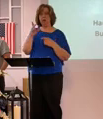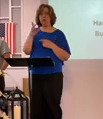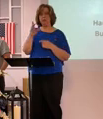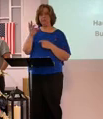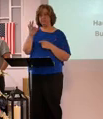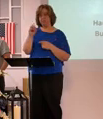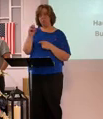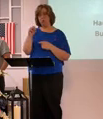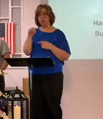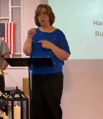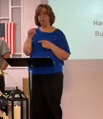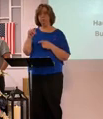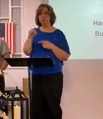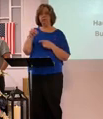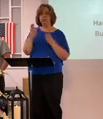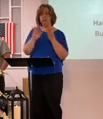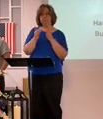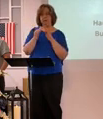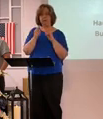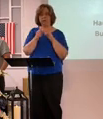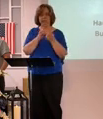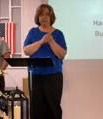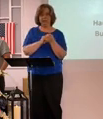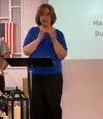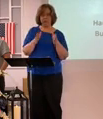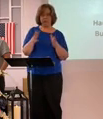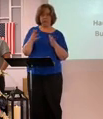doctor's outlook.